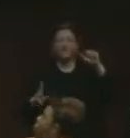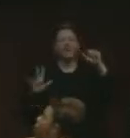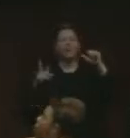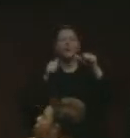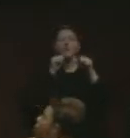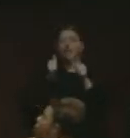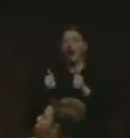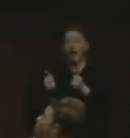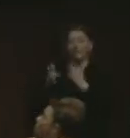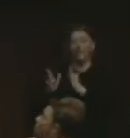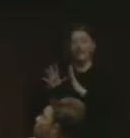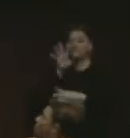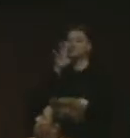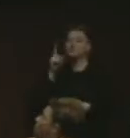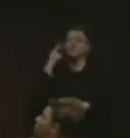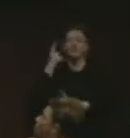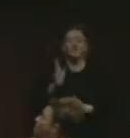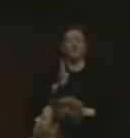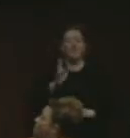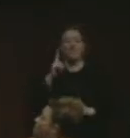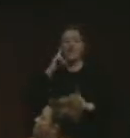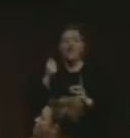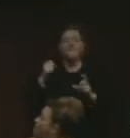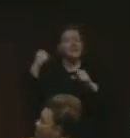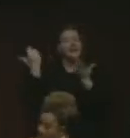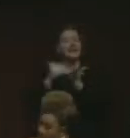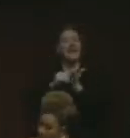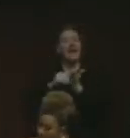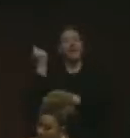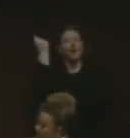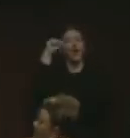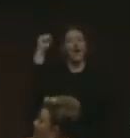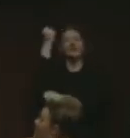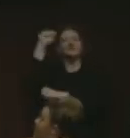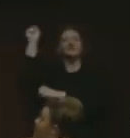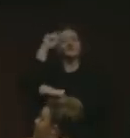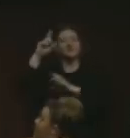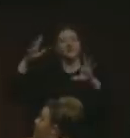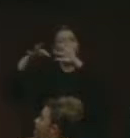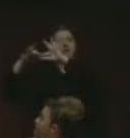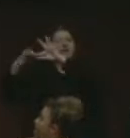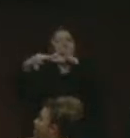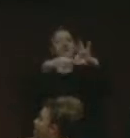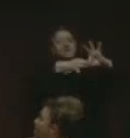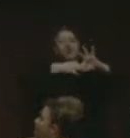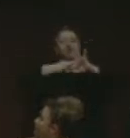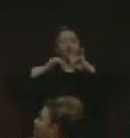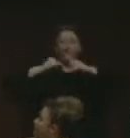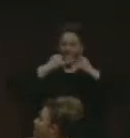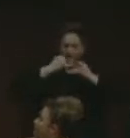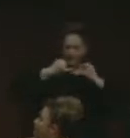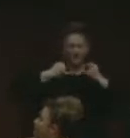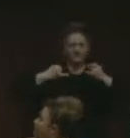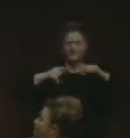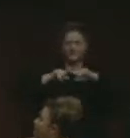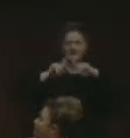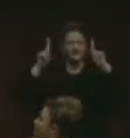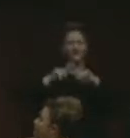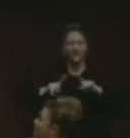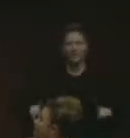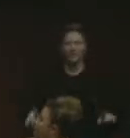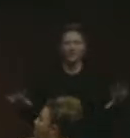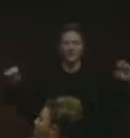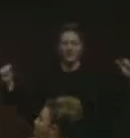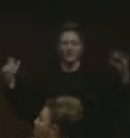they used the tools of activism again and again to align and build solidarity across lines of difference. And their visual